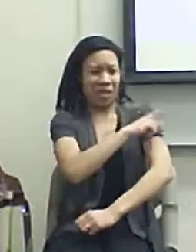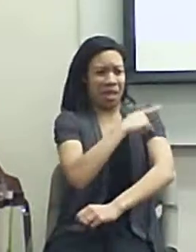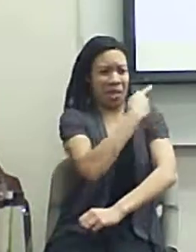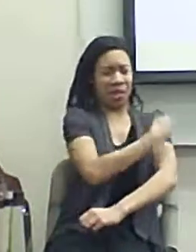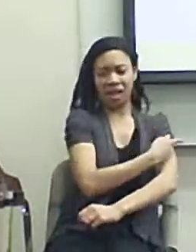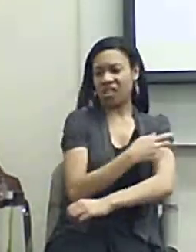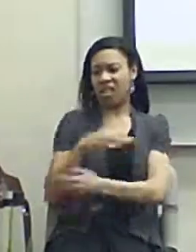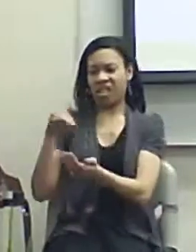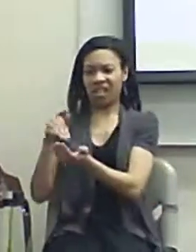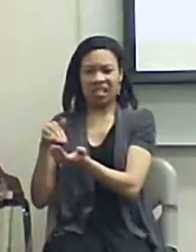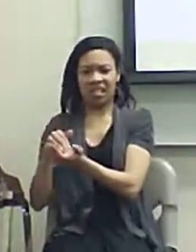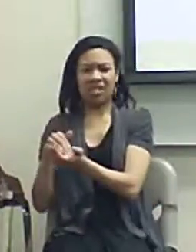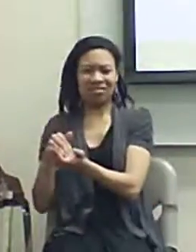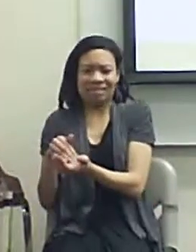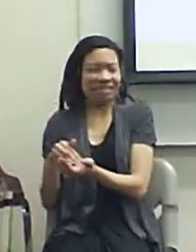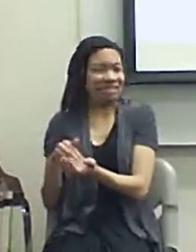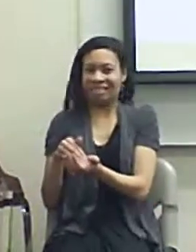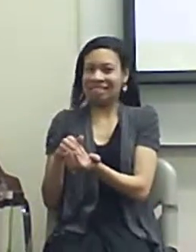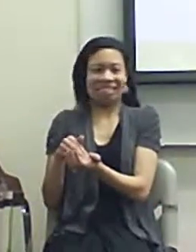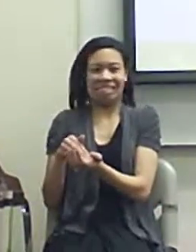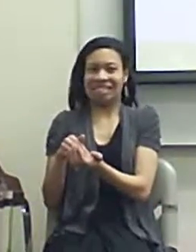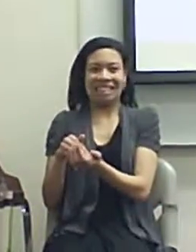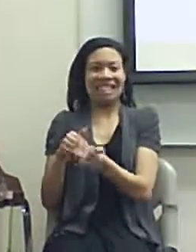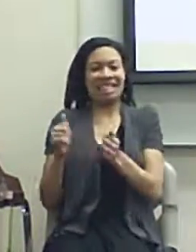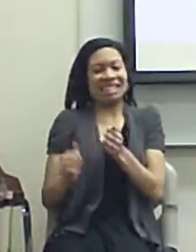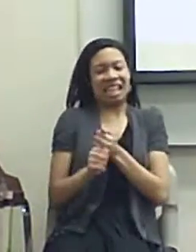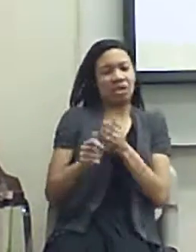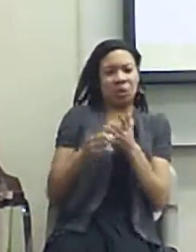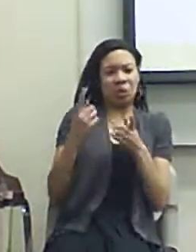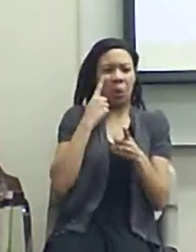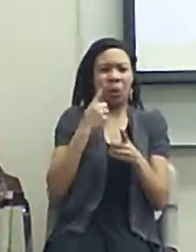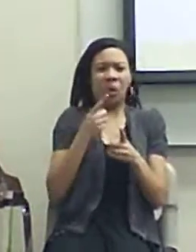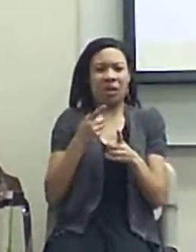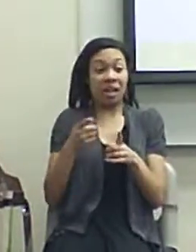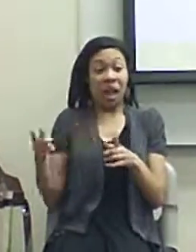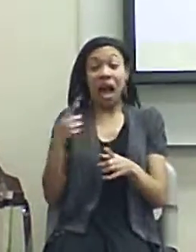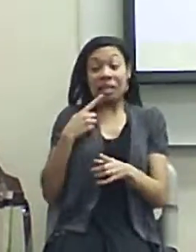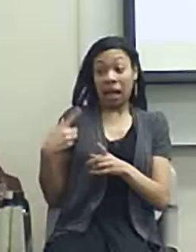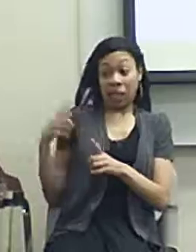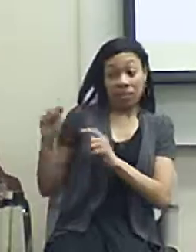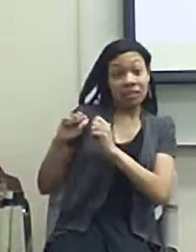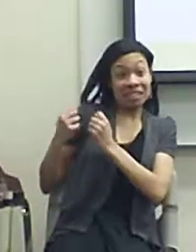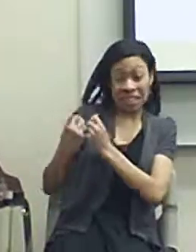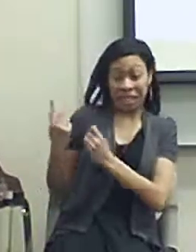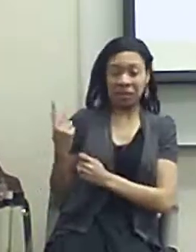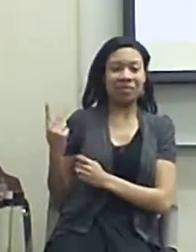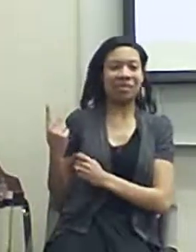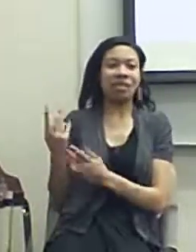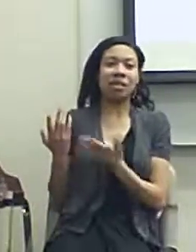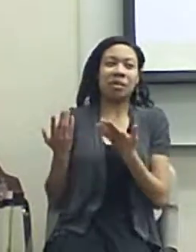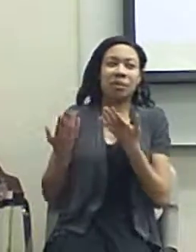docs. And then sometimes I have to lie and say that they're my team, which I've done on occasion.